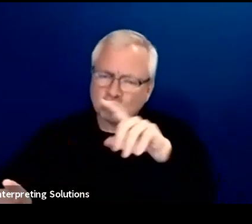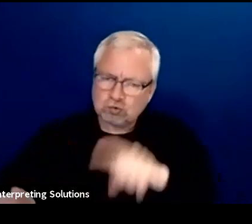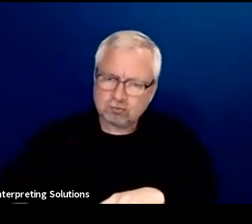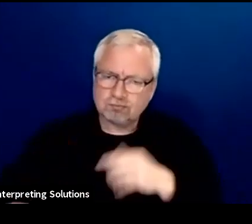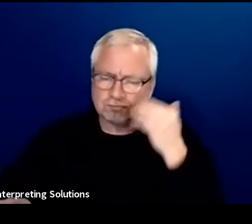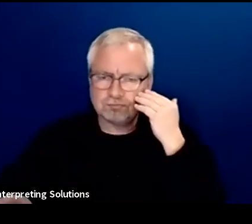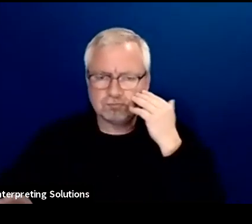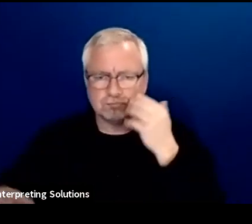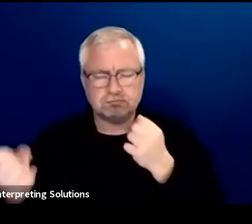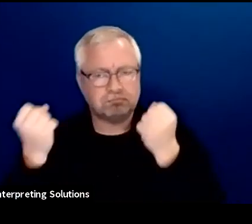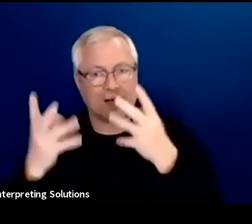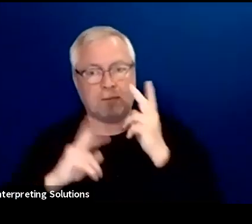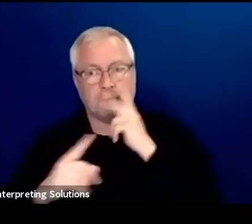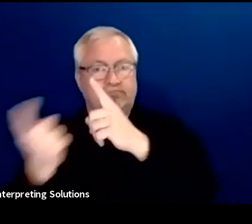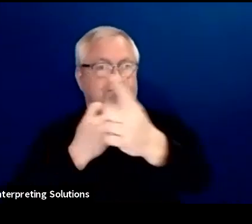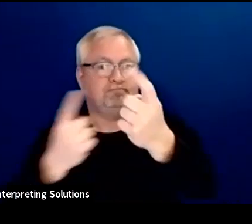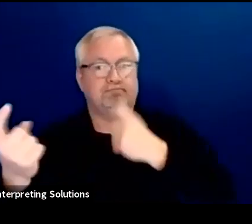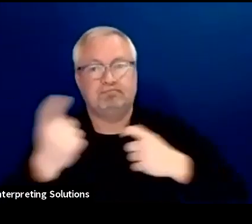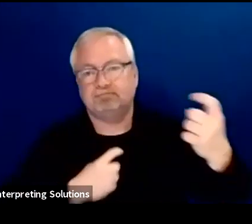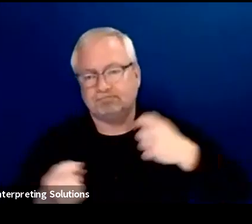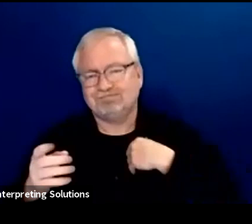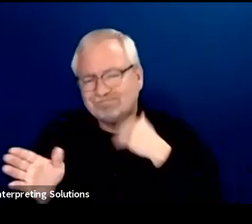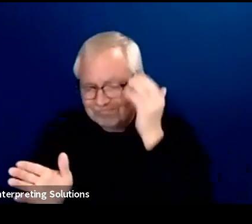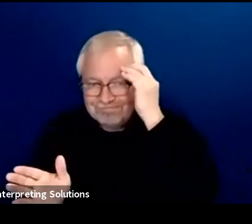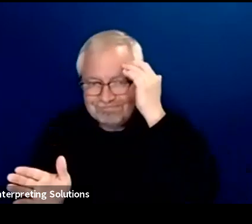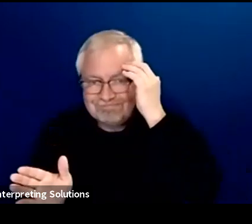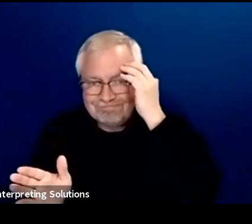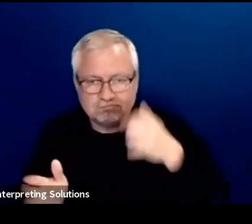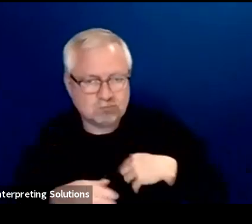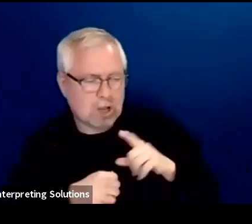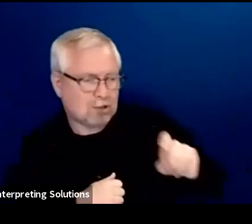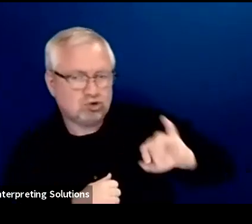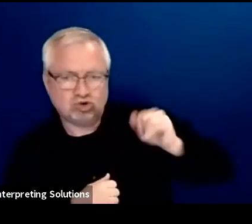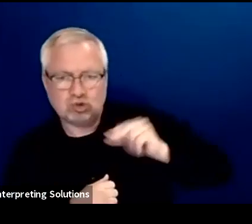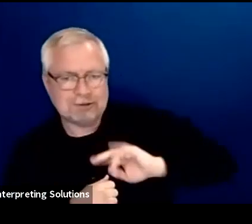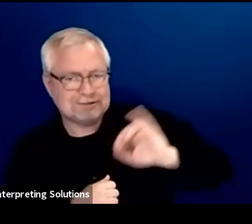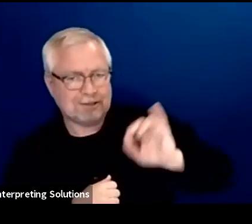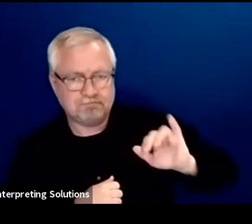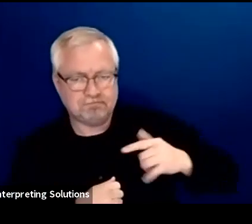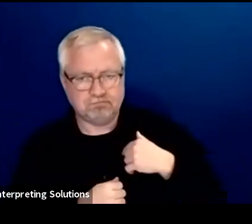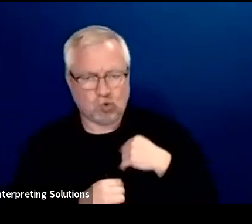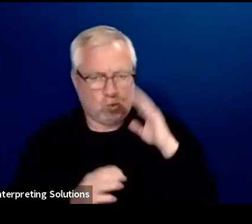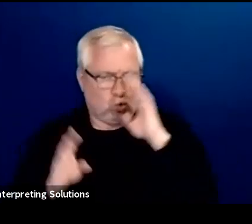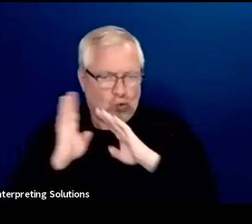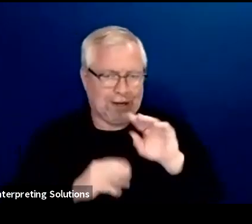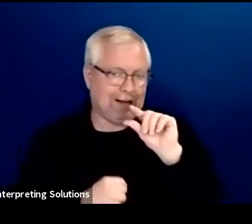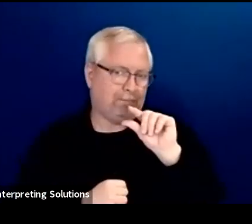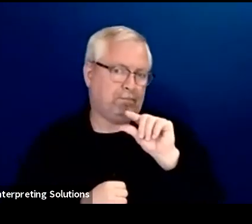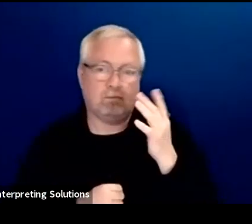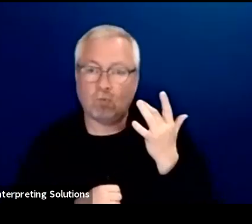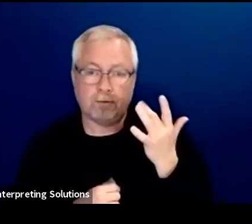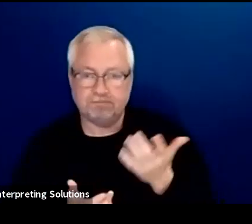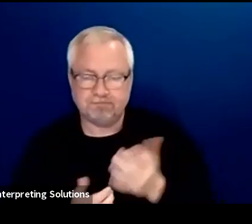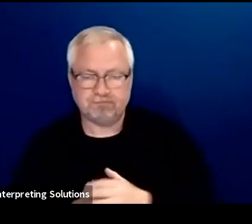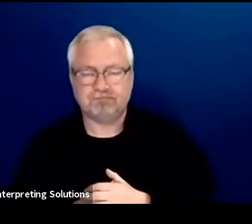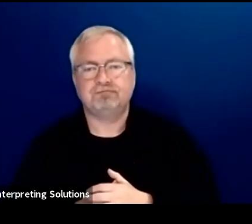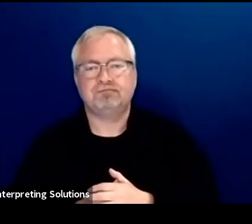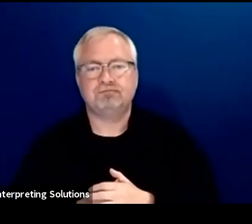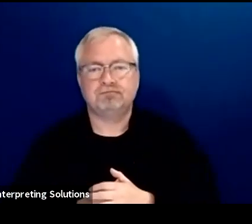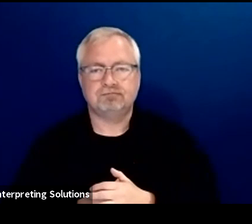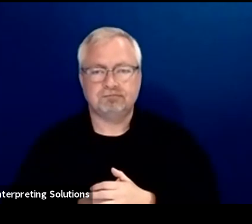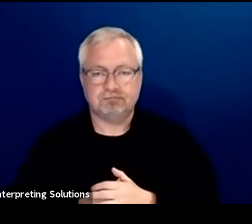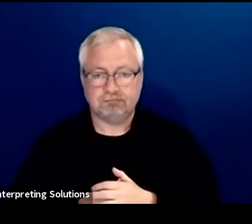I'll ask Jan to do it too. I worry about this one a little bit because this starts to fall into the black side of the internet on conspiracy theories, and I want to make sure